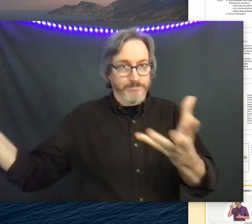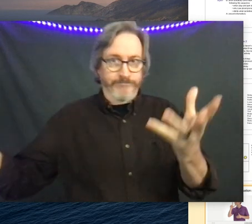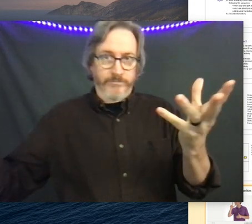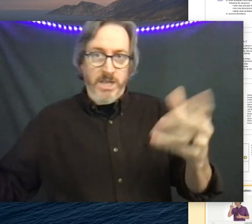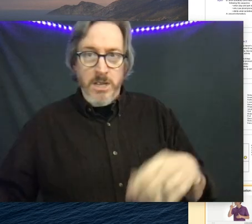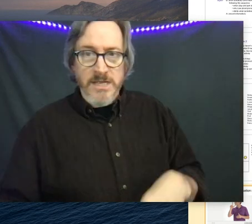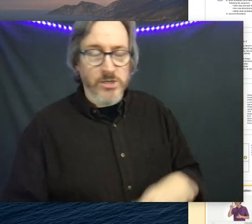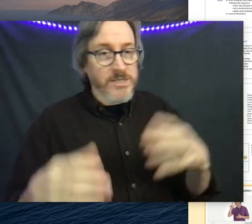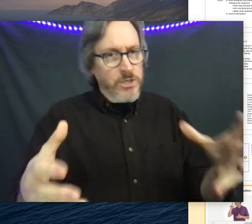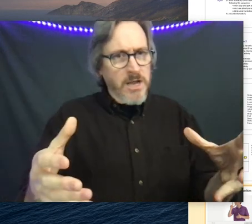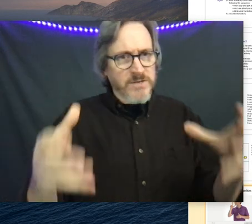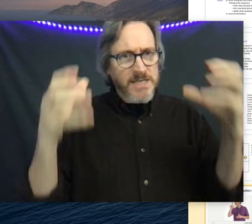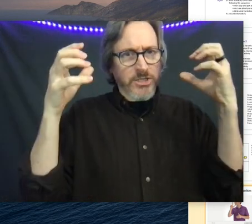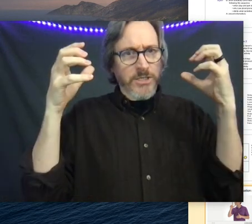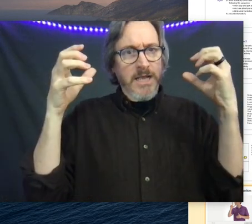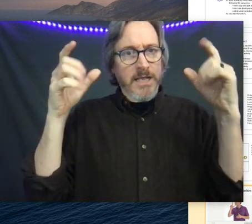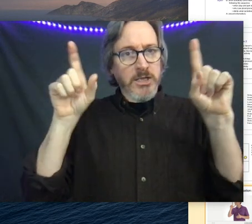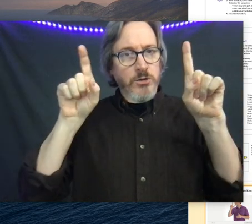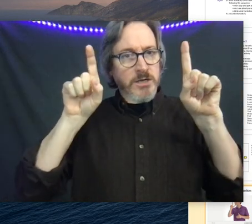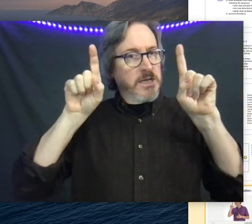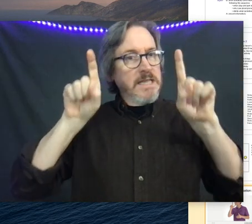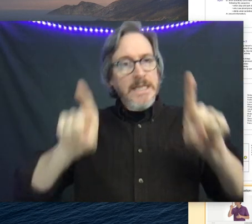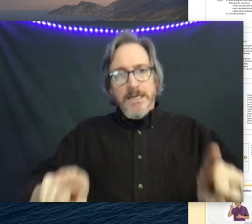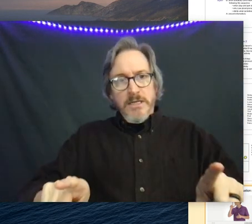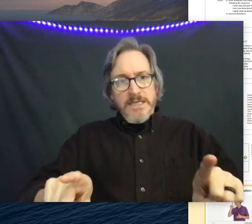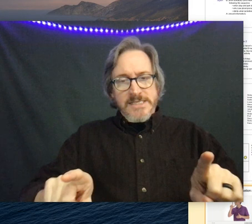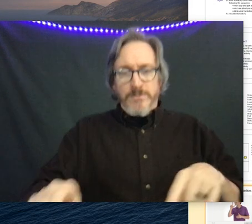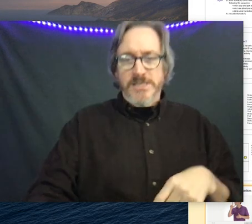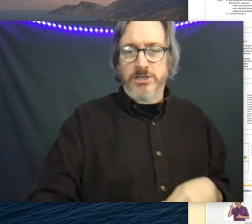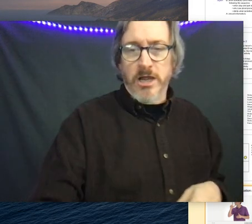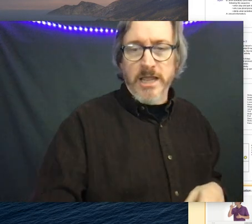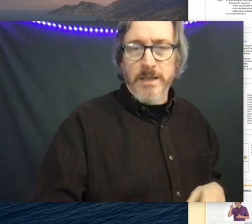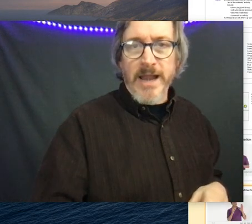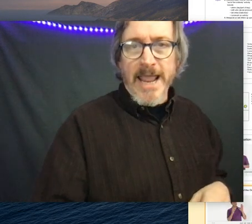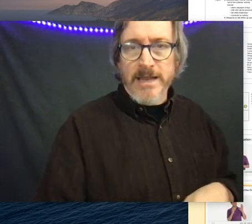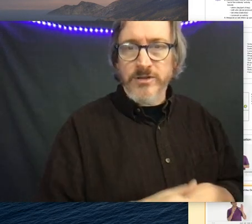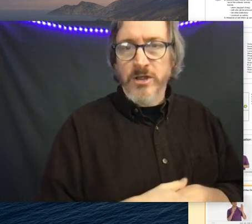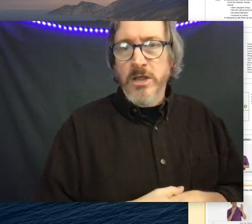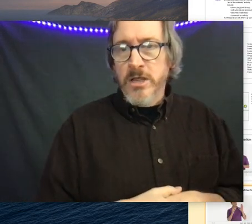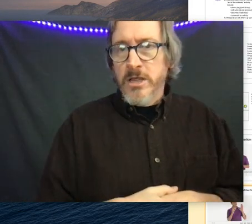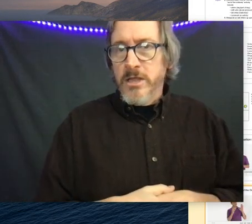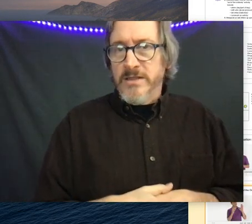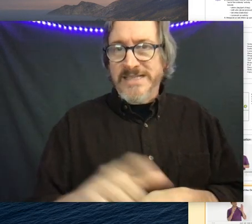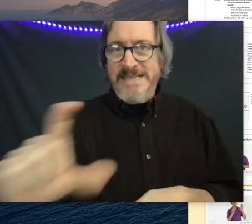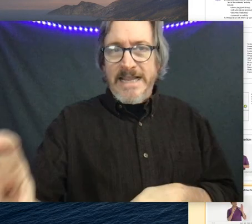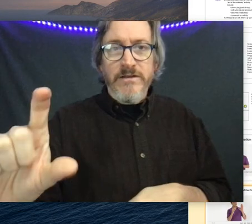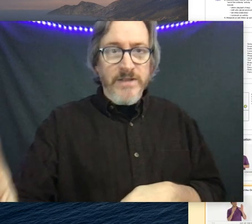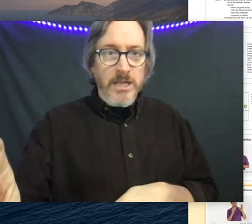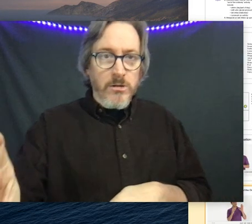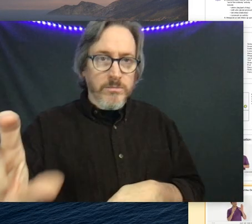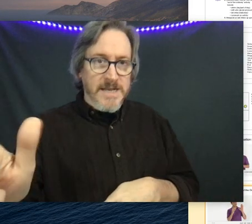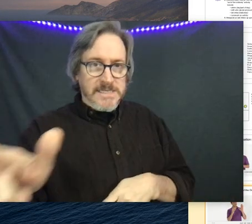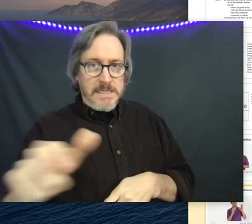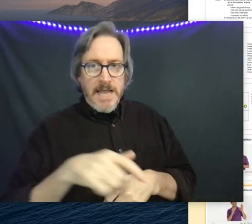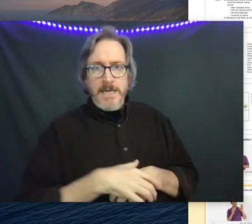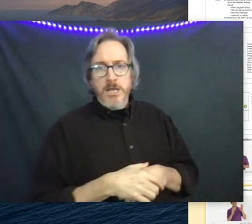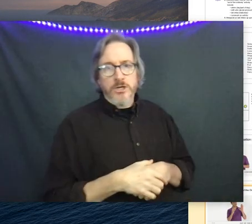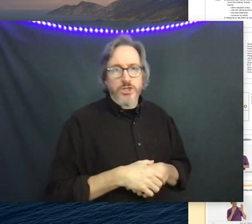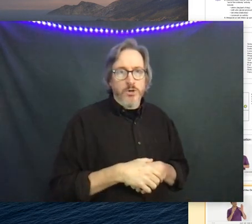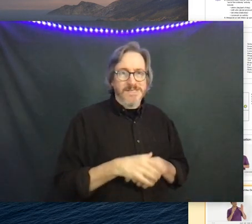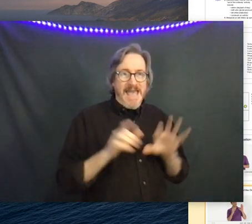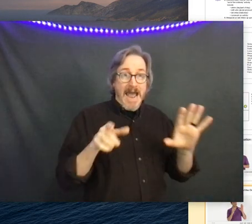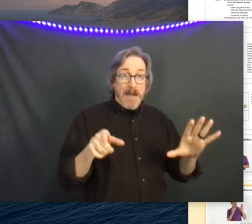brother." So it's good conversation. You can clearly see what he's talking about. And this second video, the next